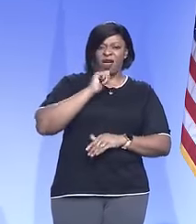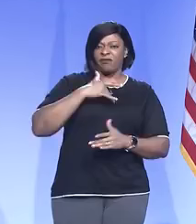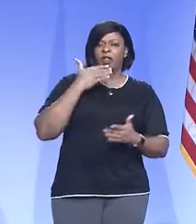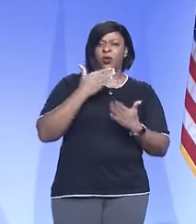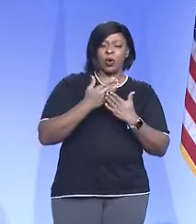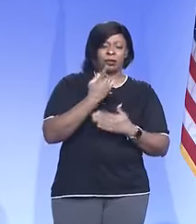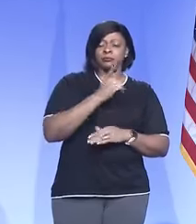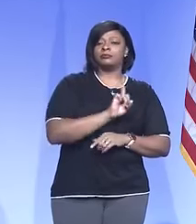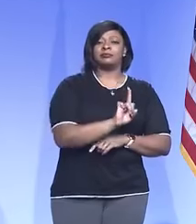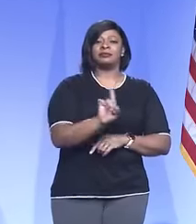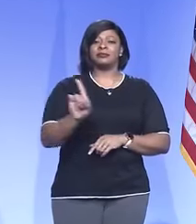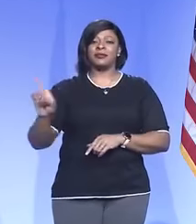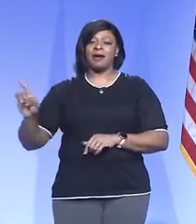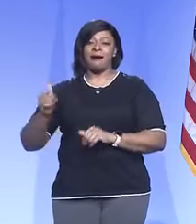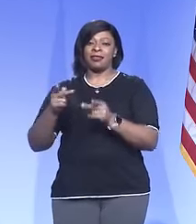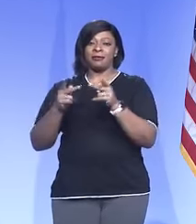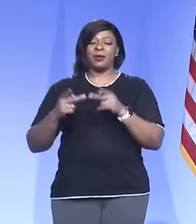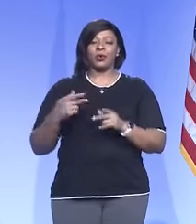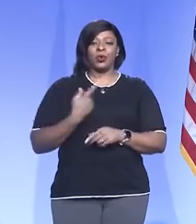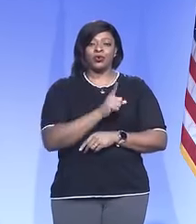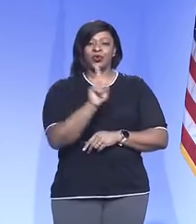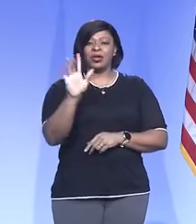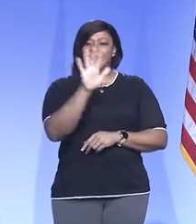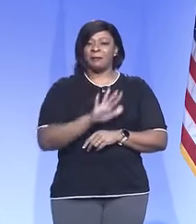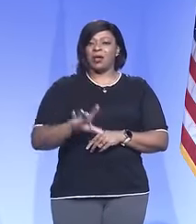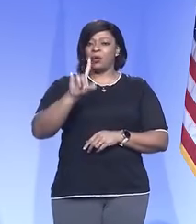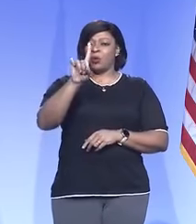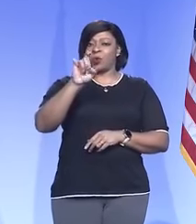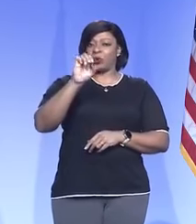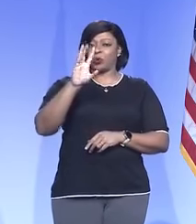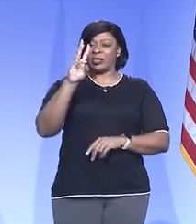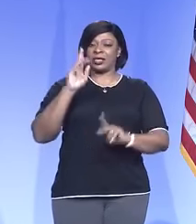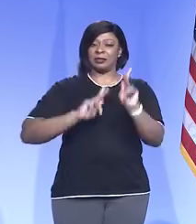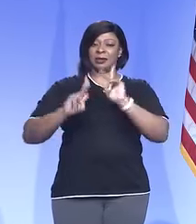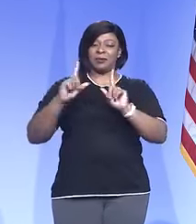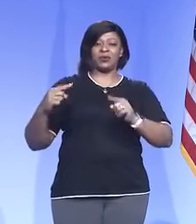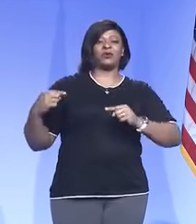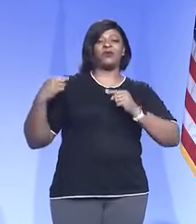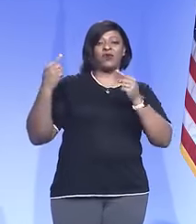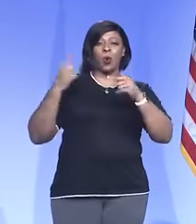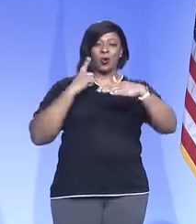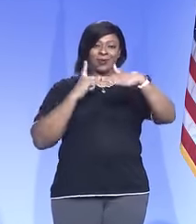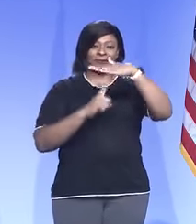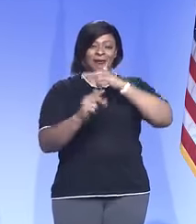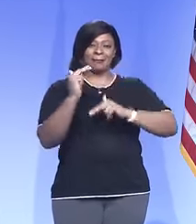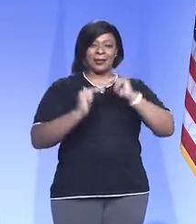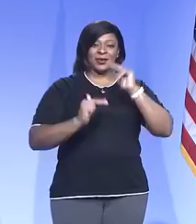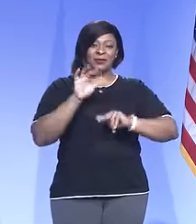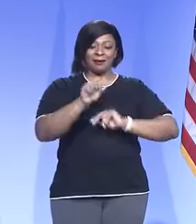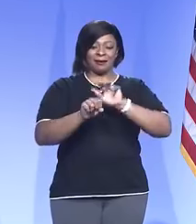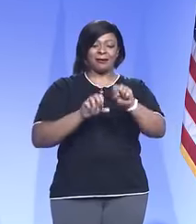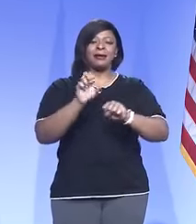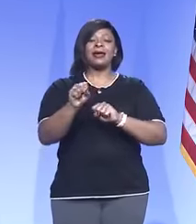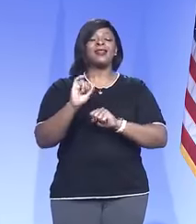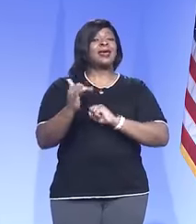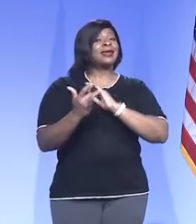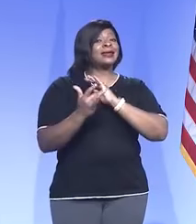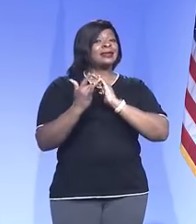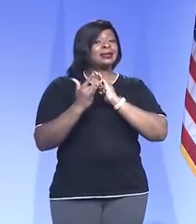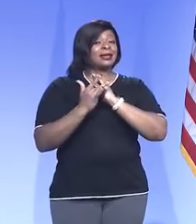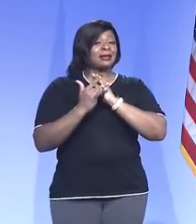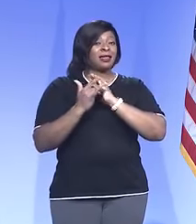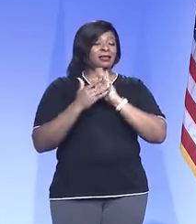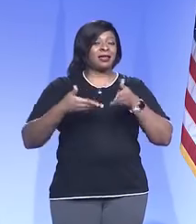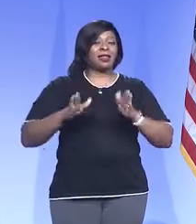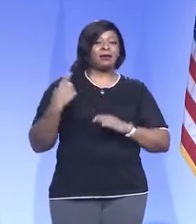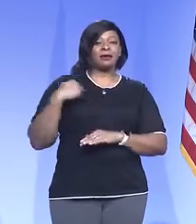Through the screening process, we've redirected about 106 individuals so far. In addition to that, the digital technology allows